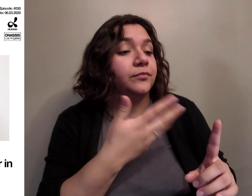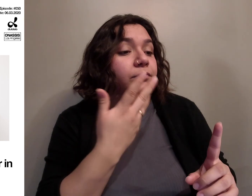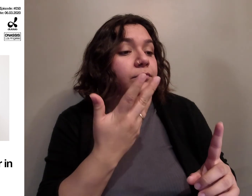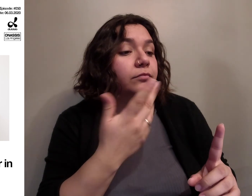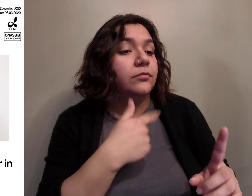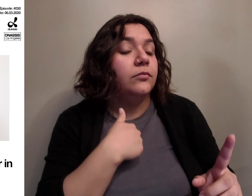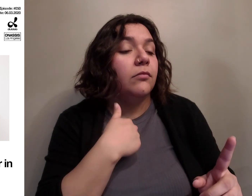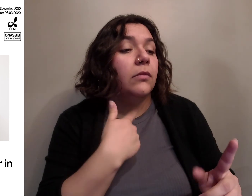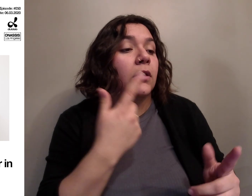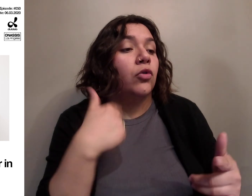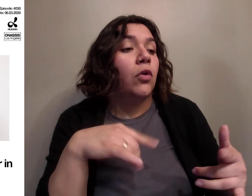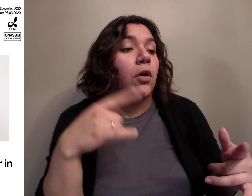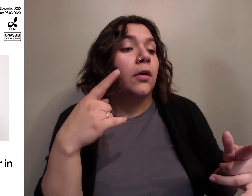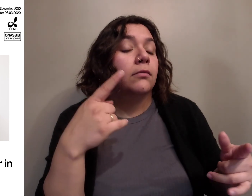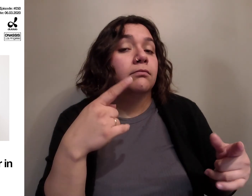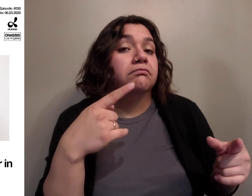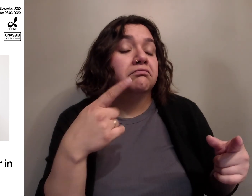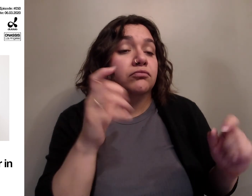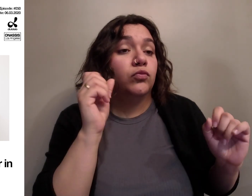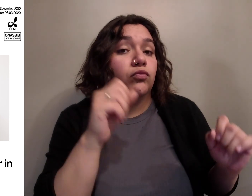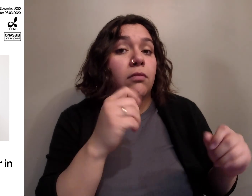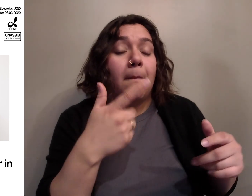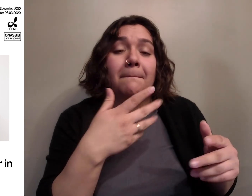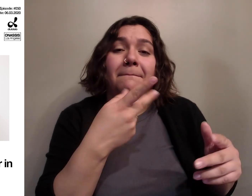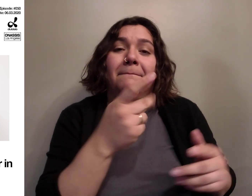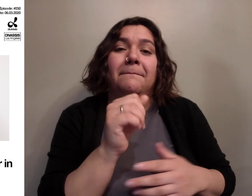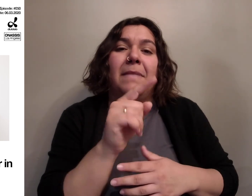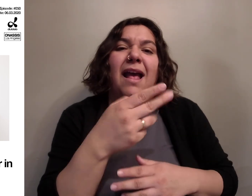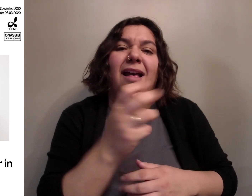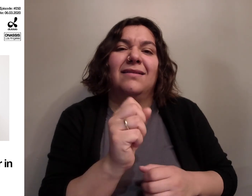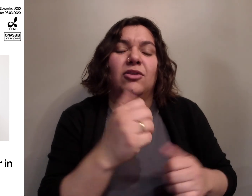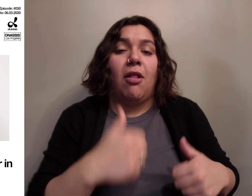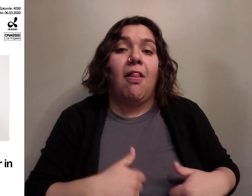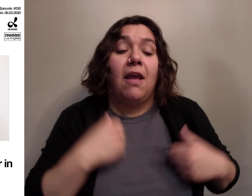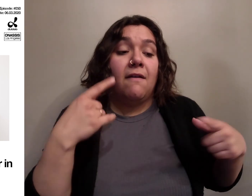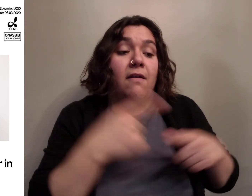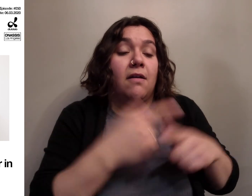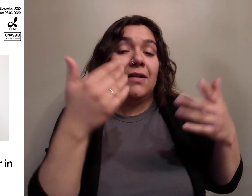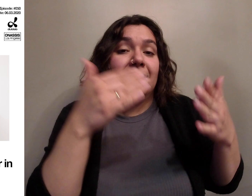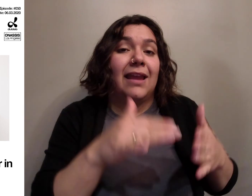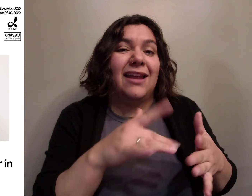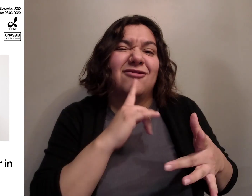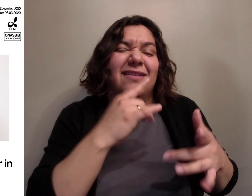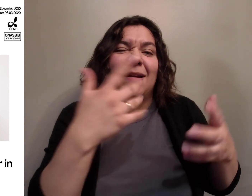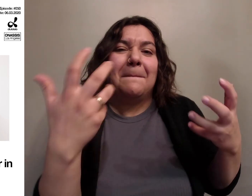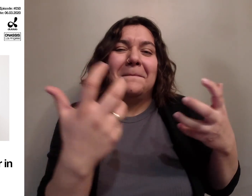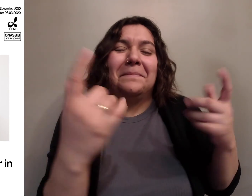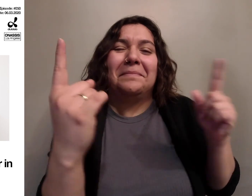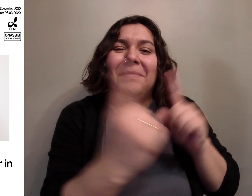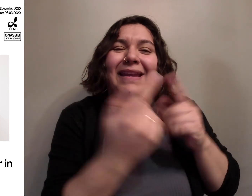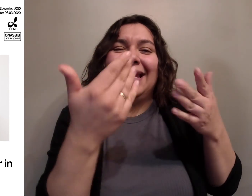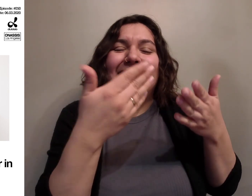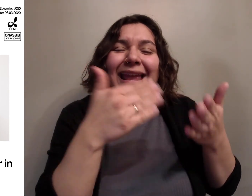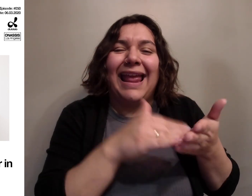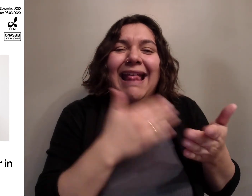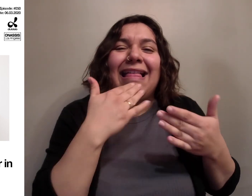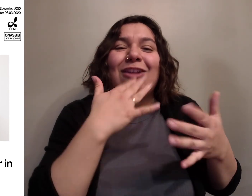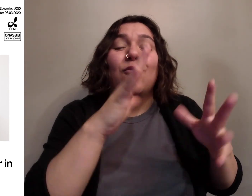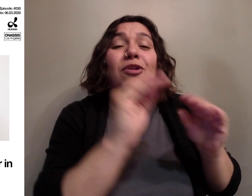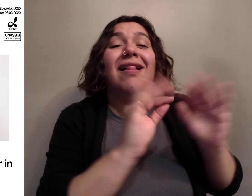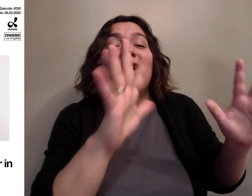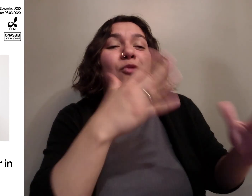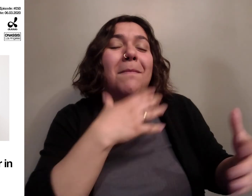hope that at some point our paths cross again. It's really been a pleasure speaking to you, and